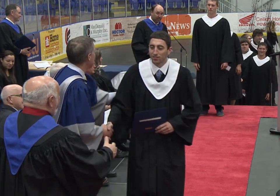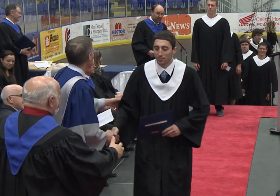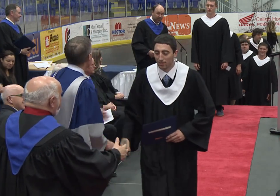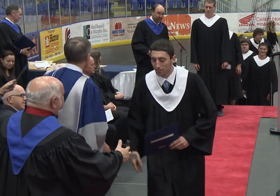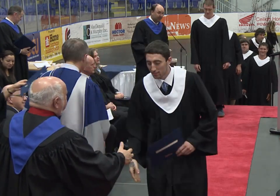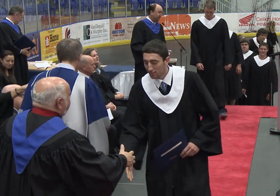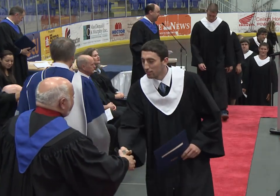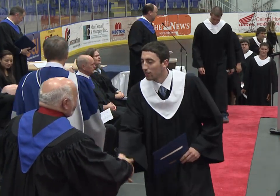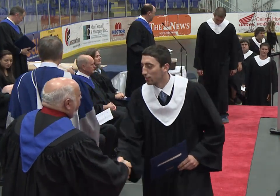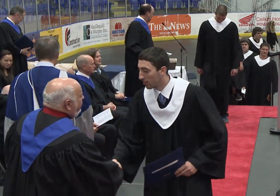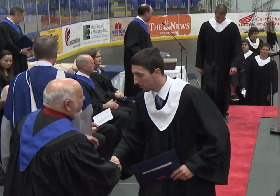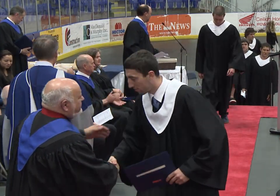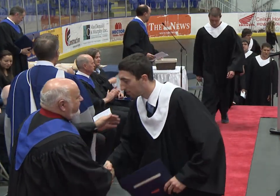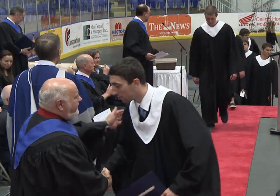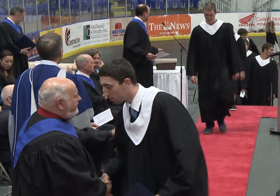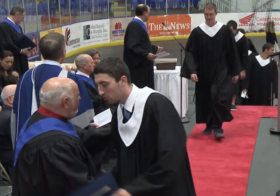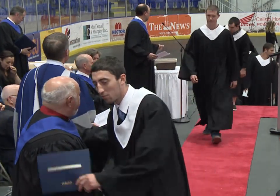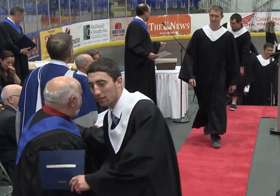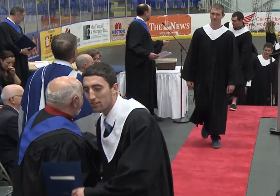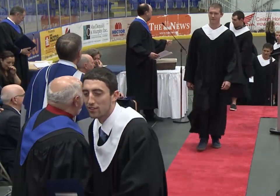Evan Eagles.